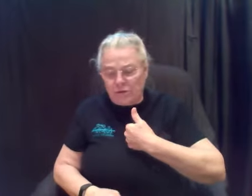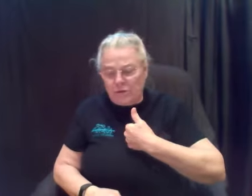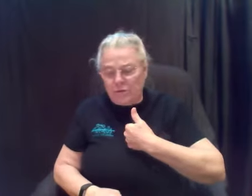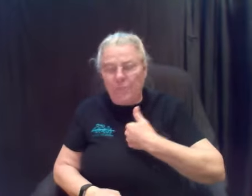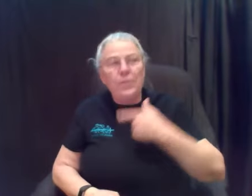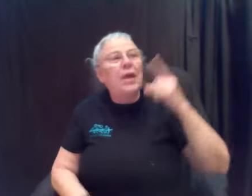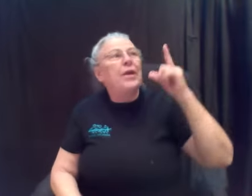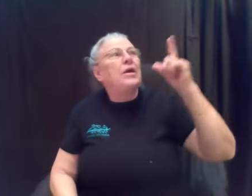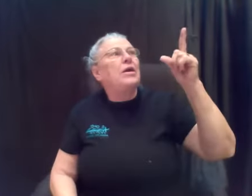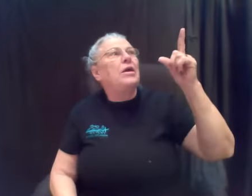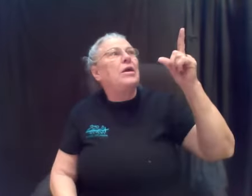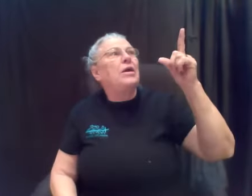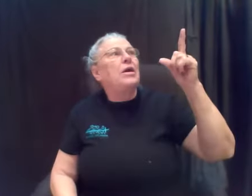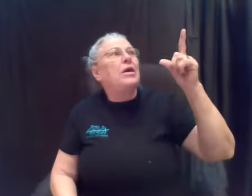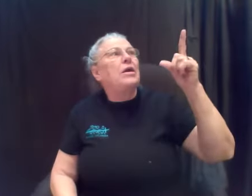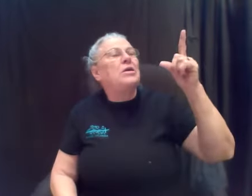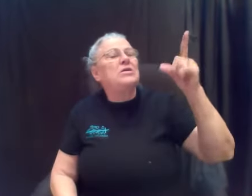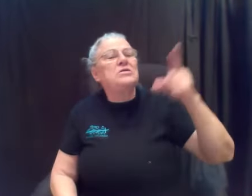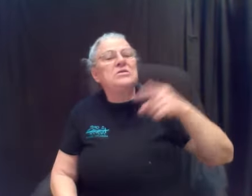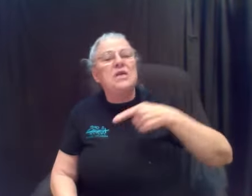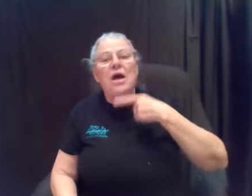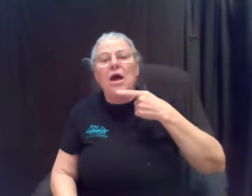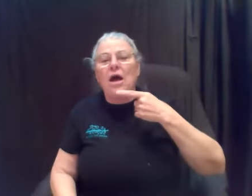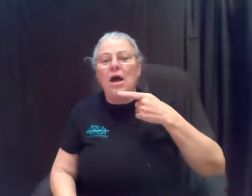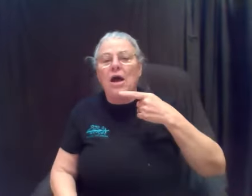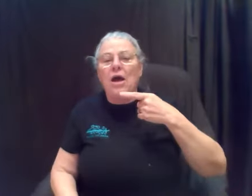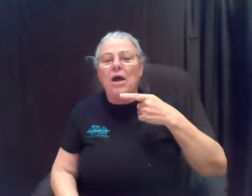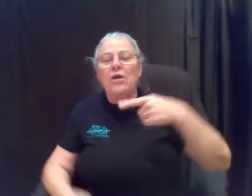to. He said,